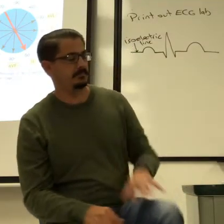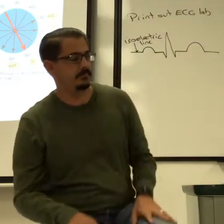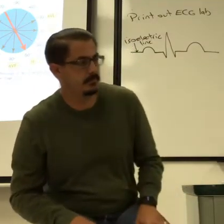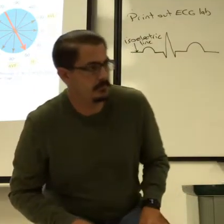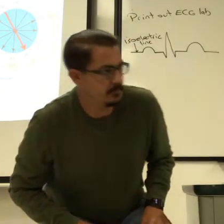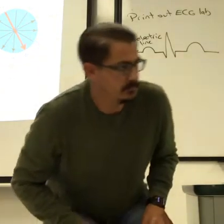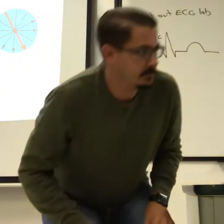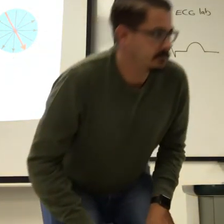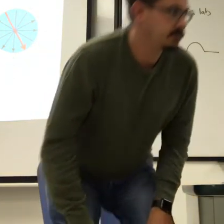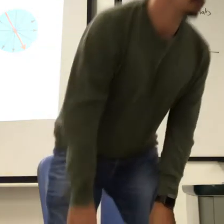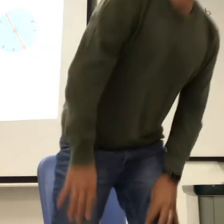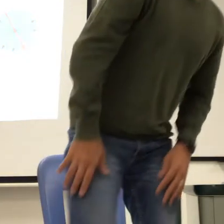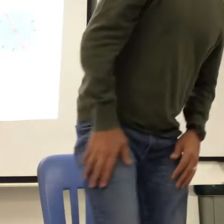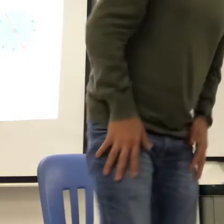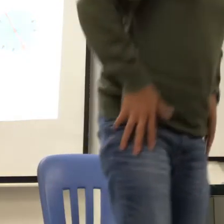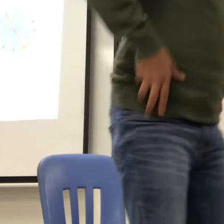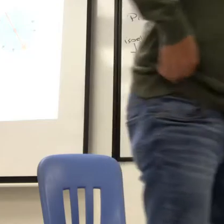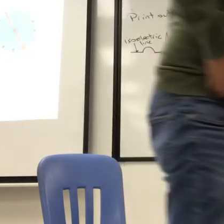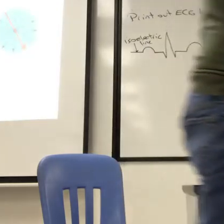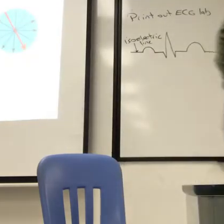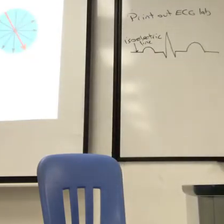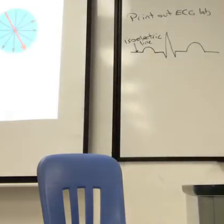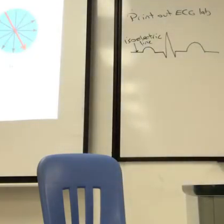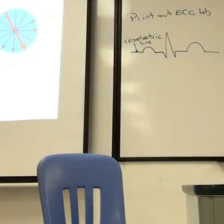From the isoelectric line.